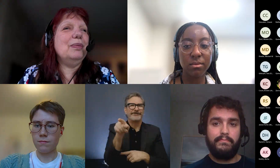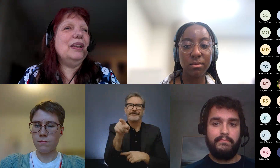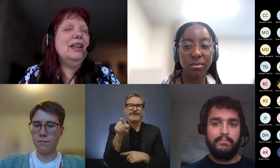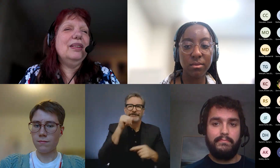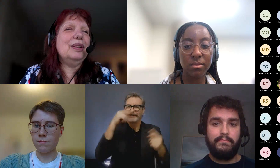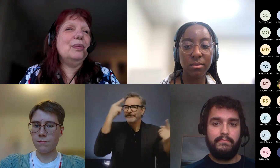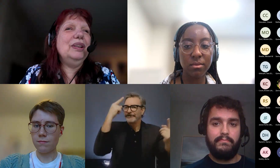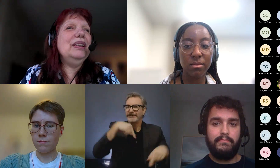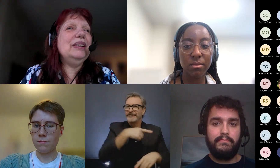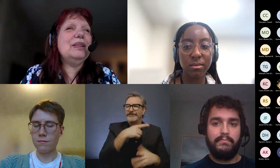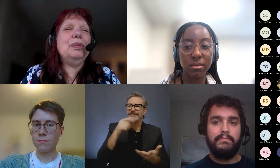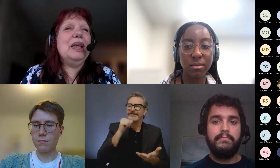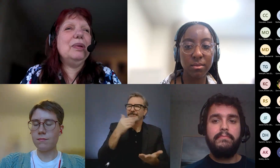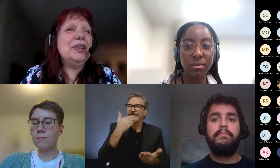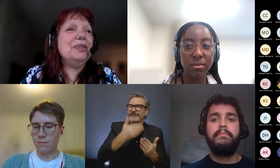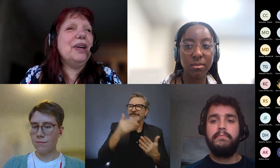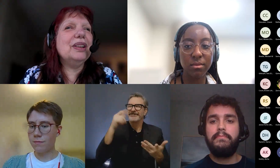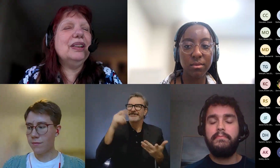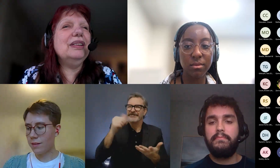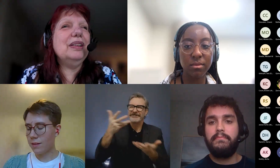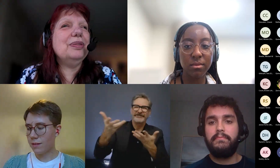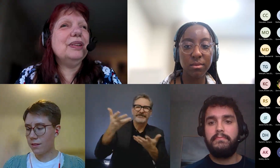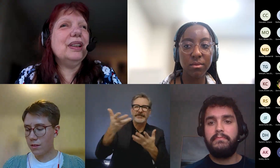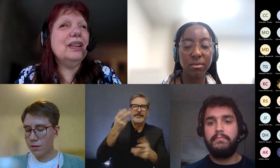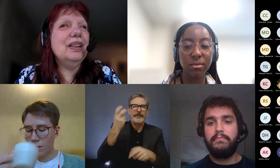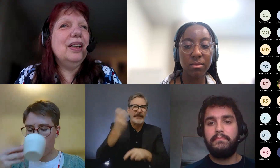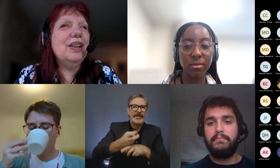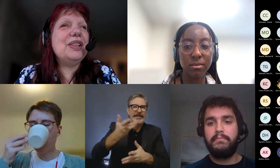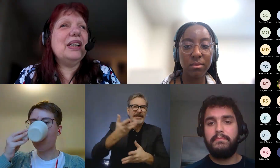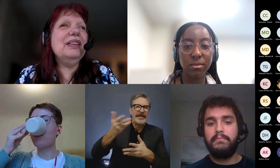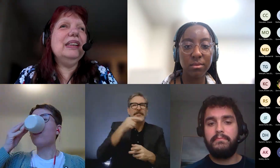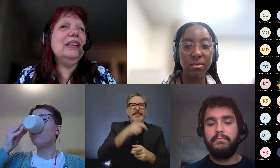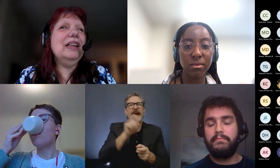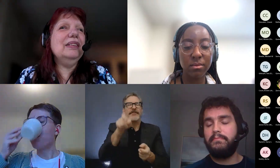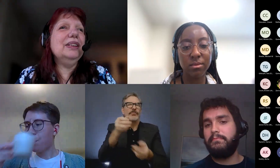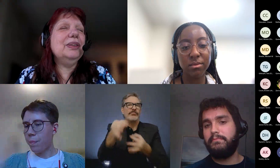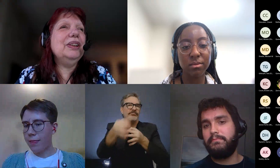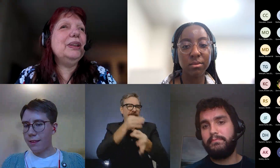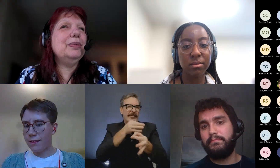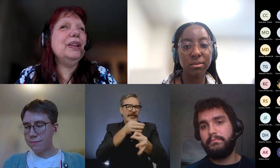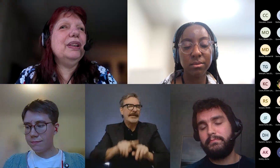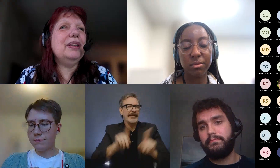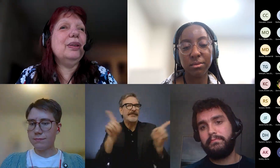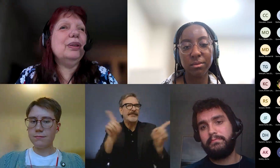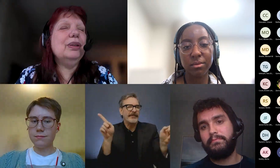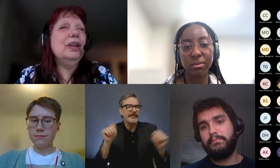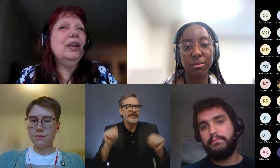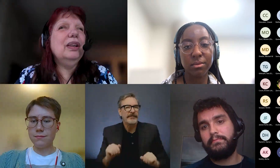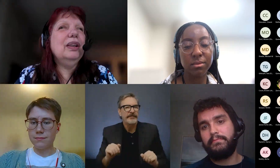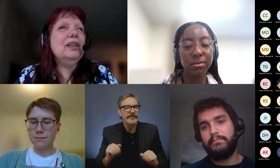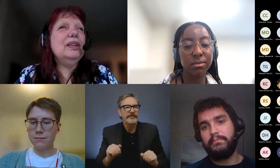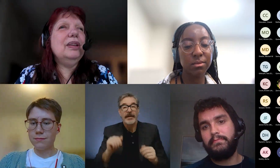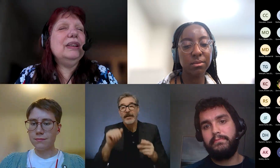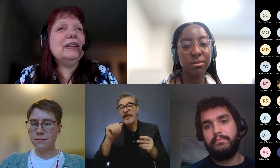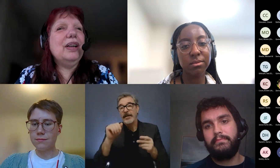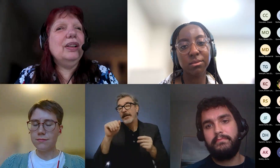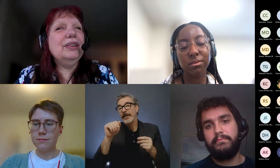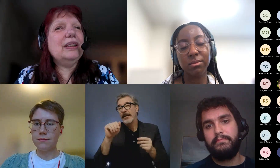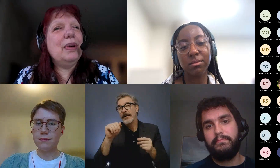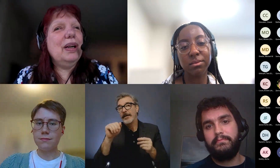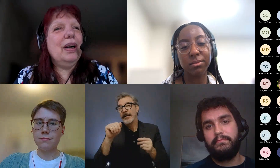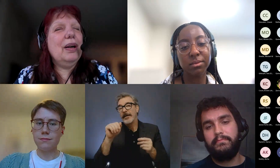that someone needs to be able to function differently. The second thing it illustrates, it's really the whole, in